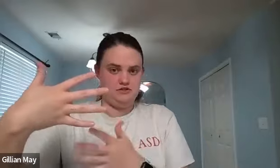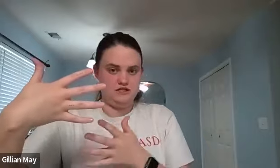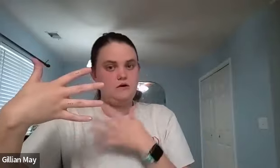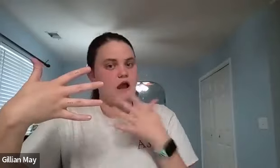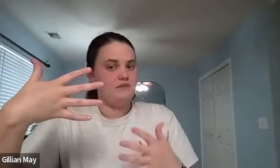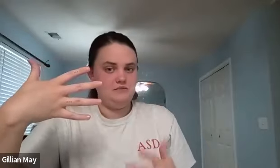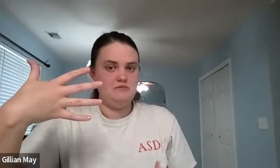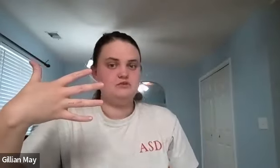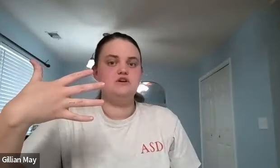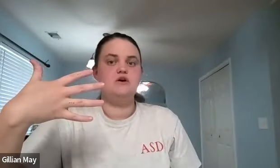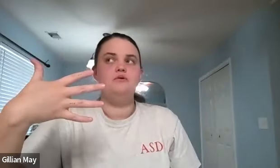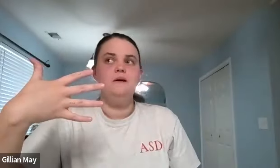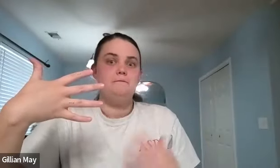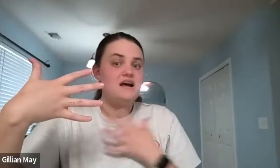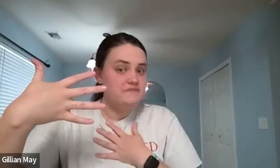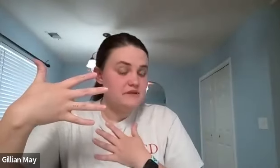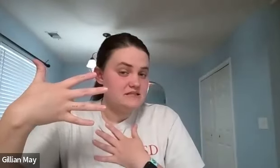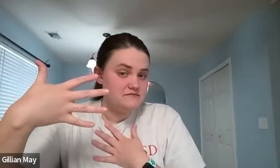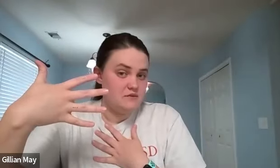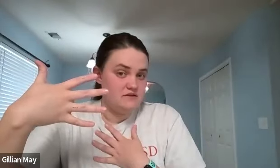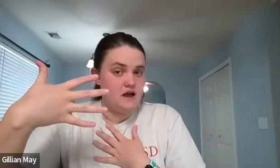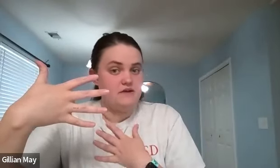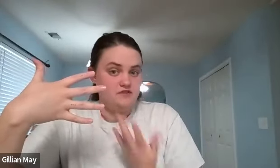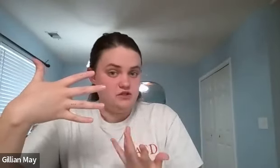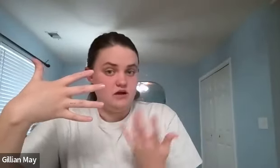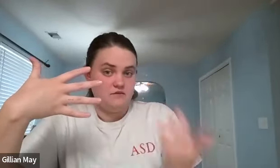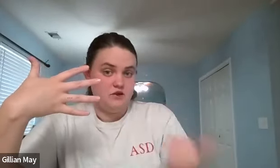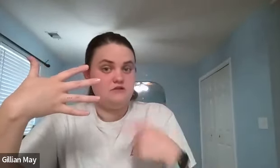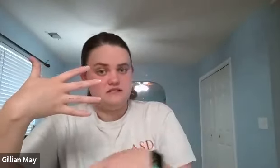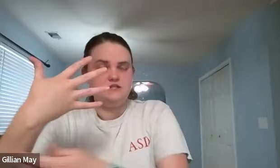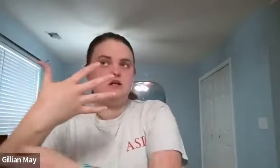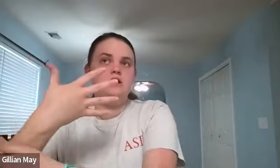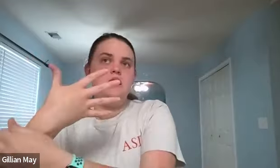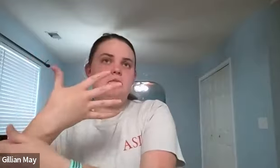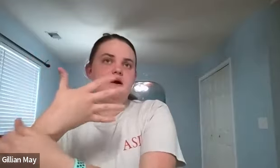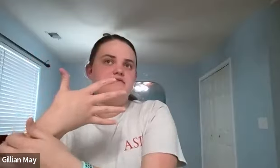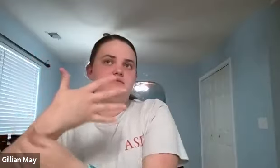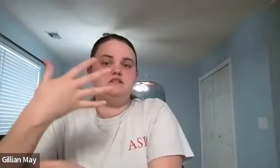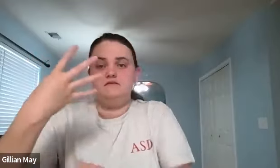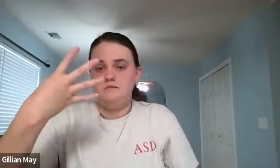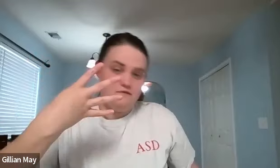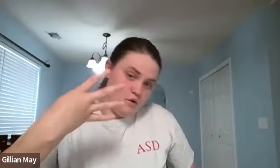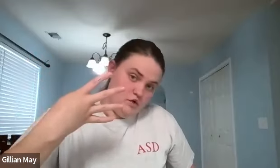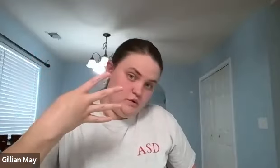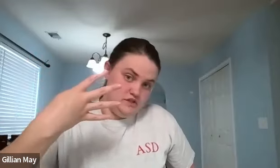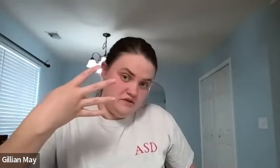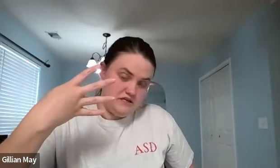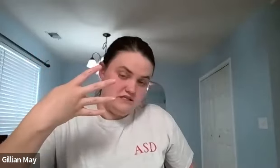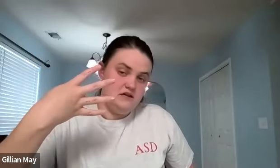motion or how many people. So my family is a family of 5. I have a brother and a sister. But if it was like a family of 4, you would do this.